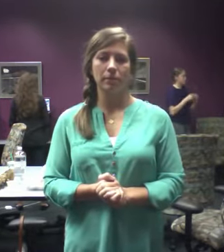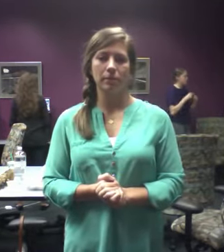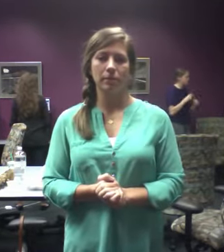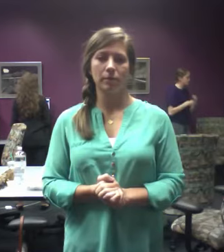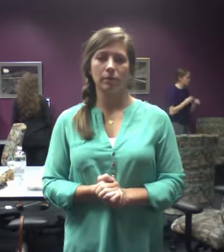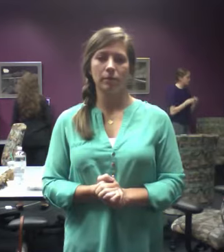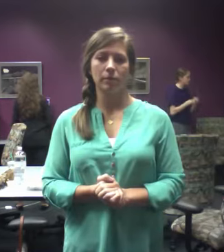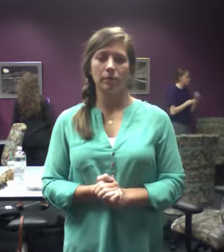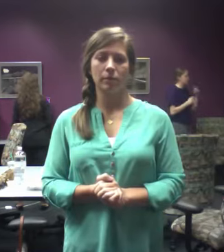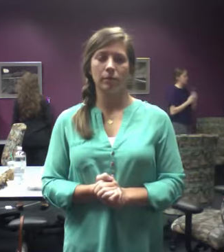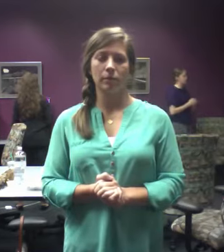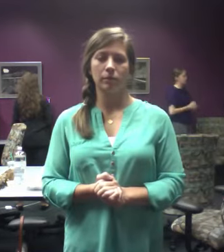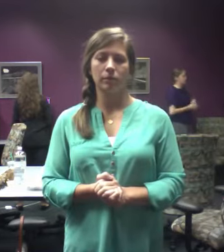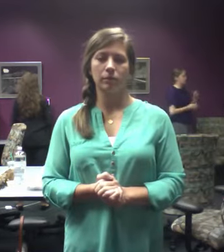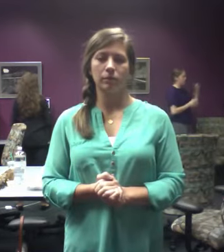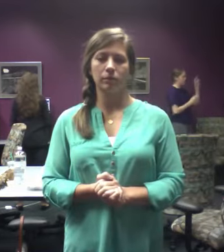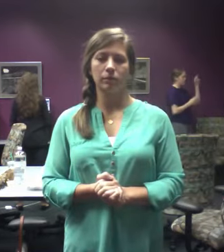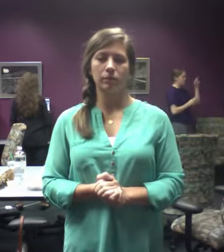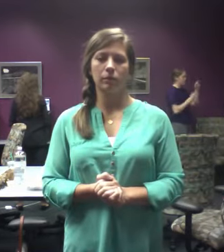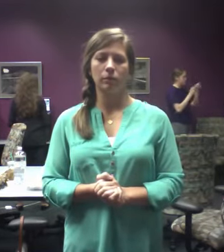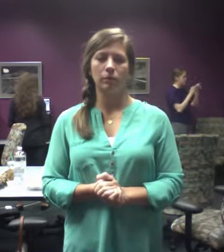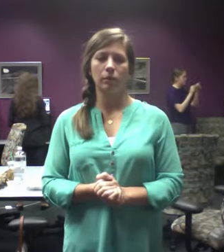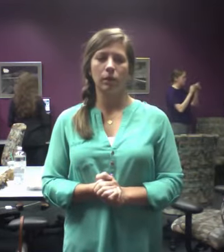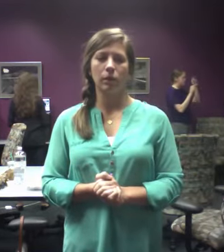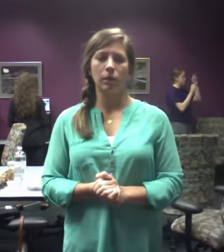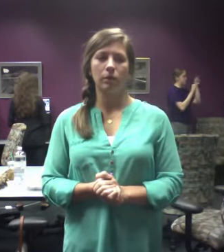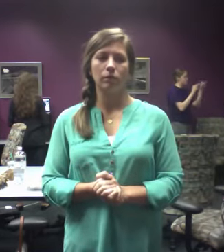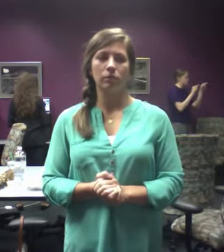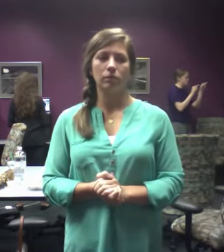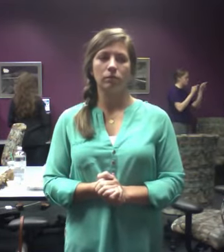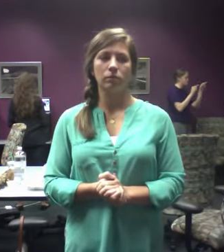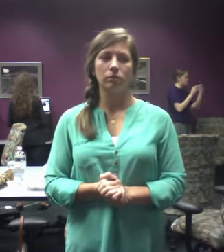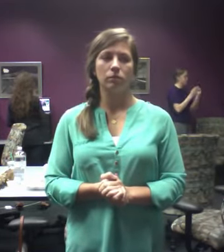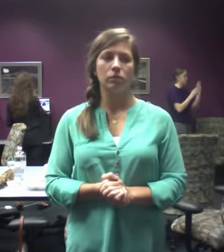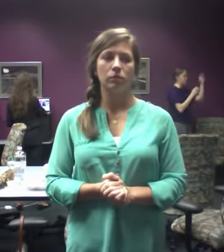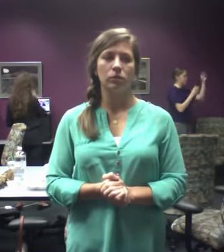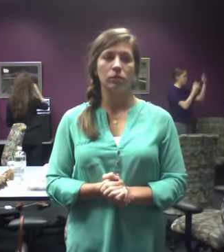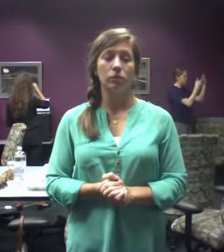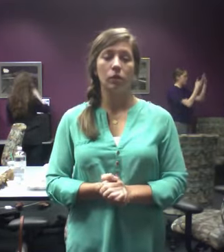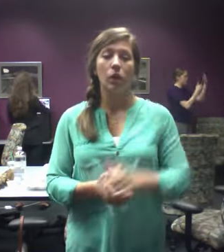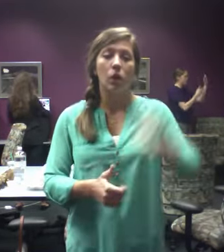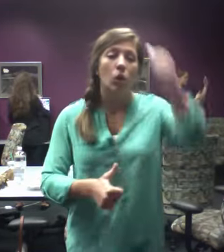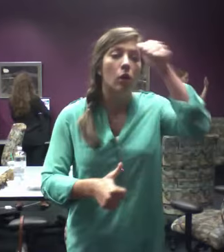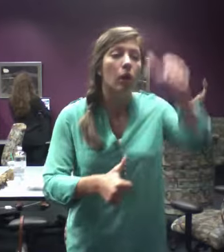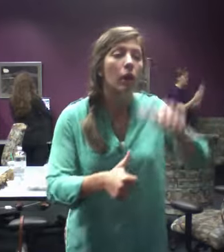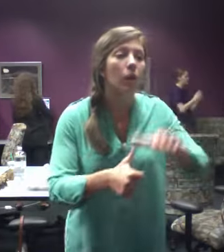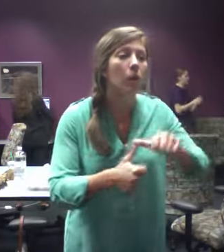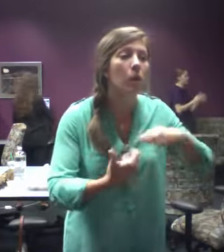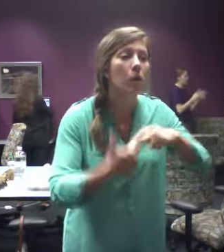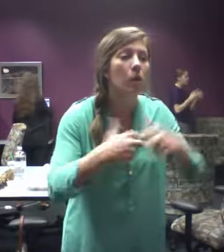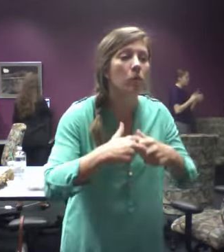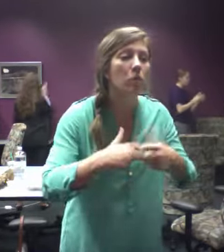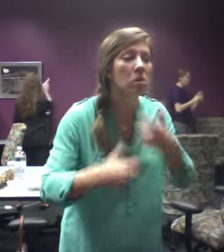Okay, does anyone remember a problem that Great Britain was having in the war? They had 2 major problems.